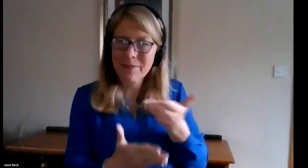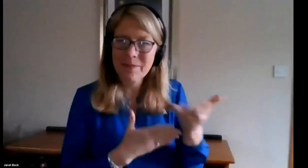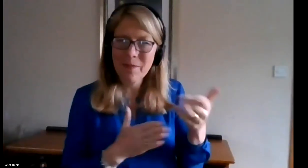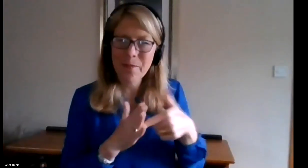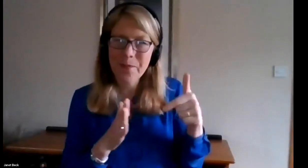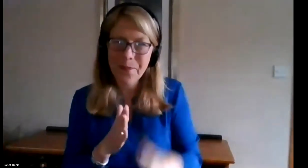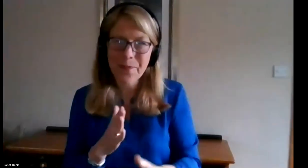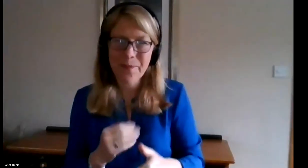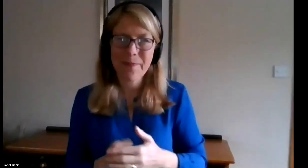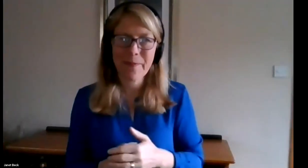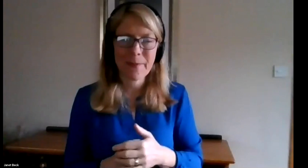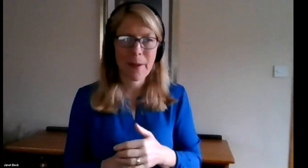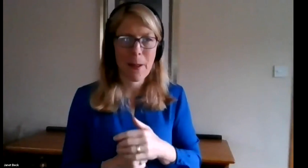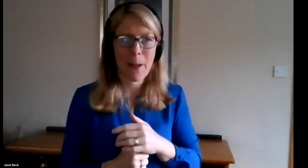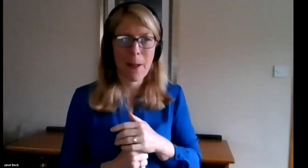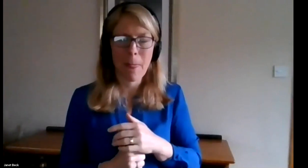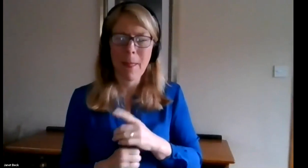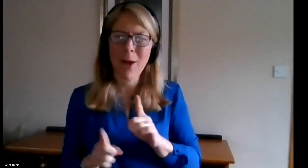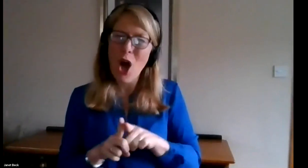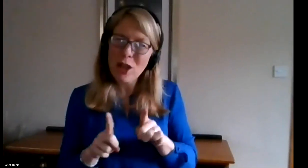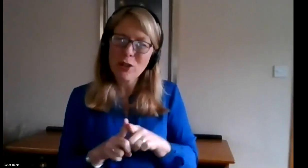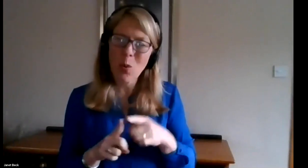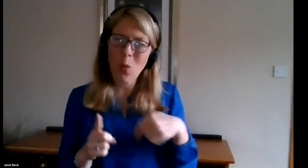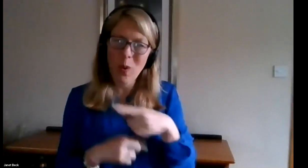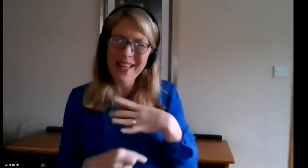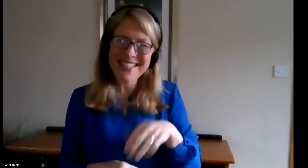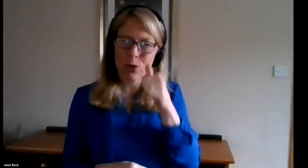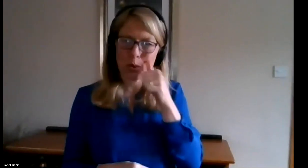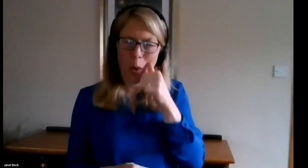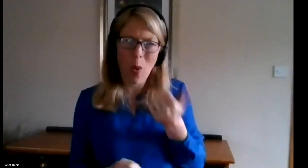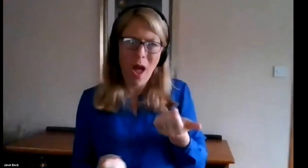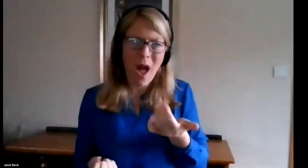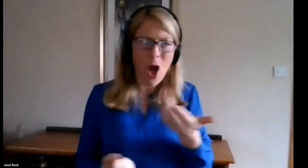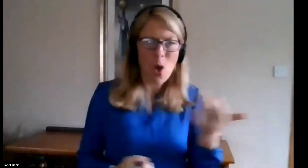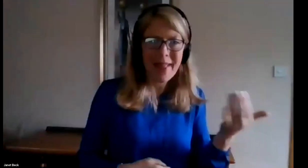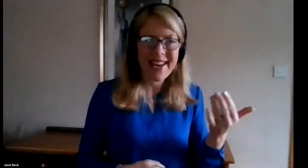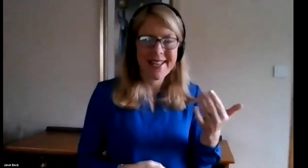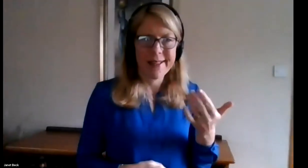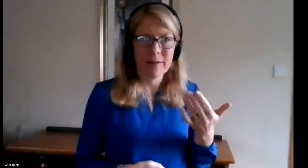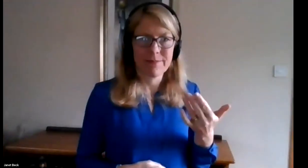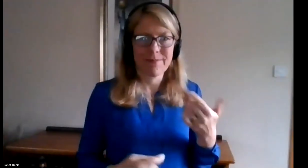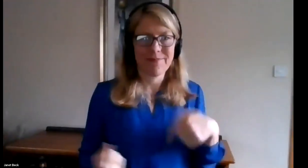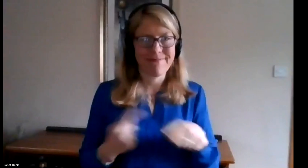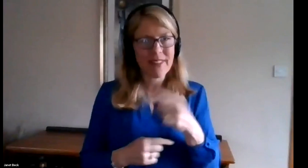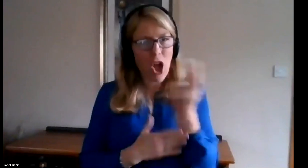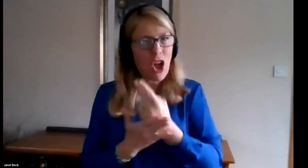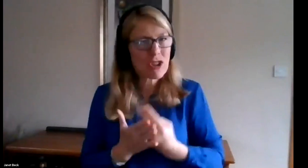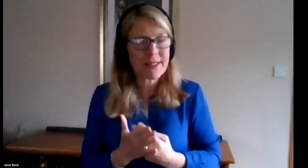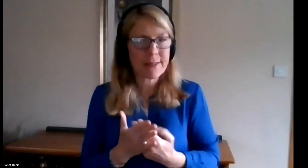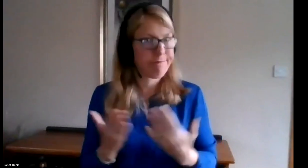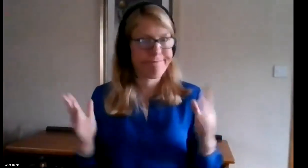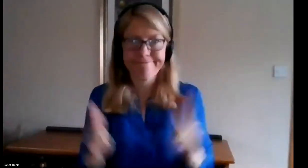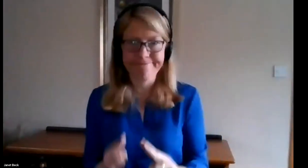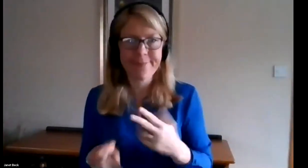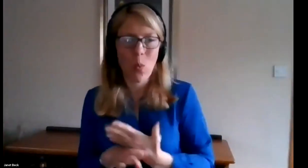are being affected by COVID in our industry have a lot of input and have a lot of very important input. And as someone who's still very